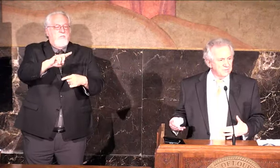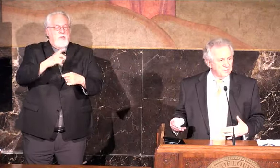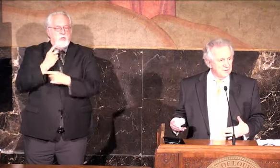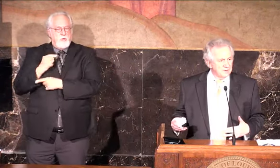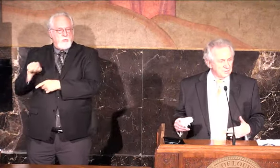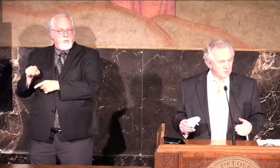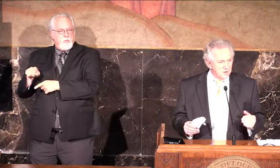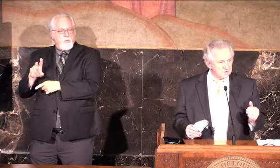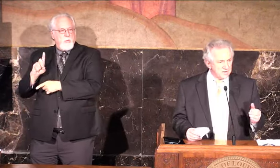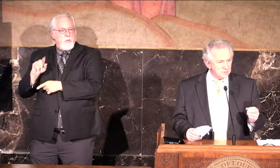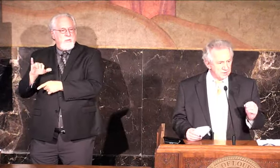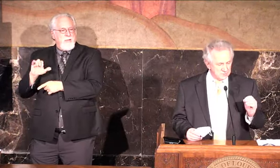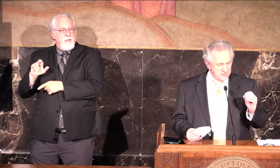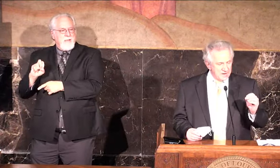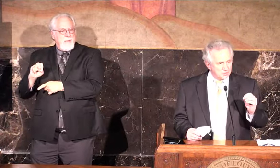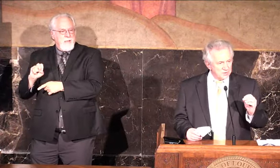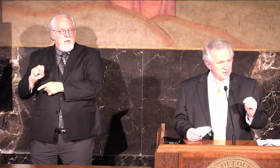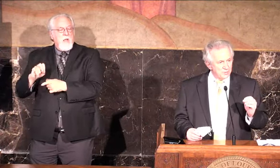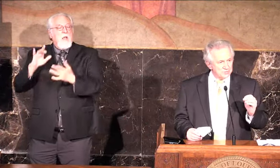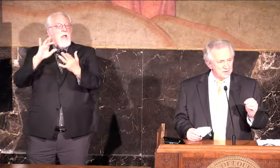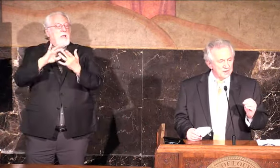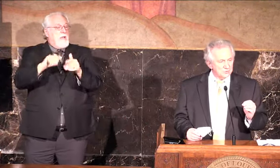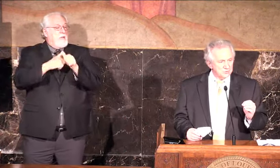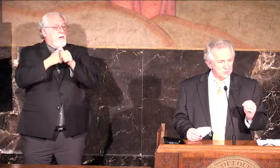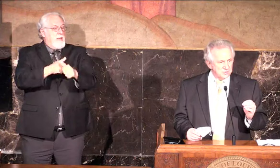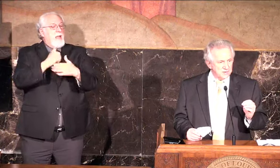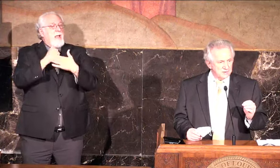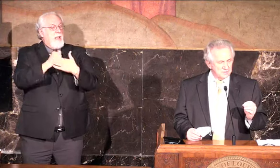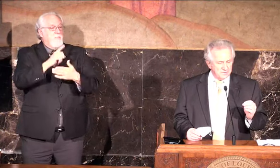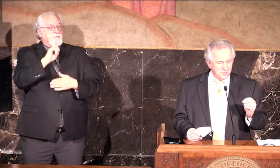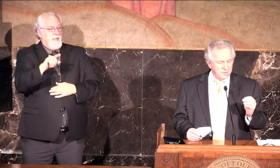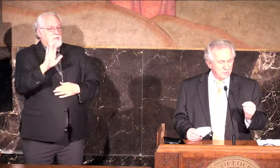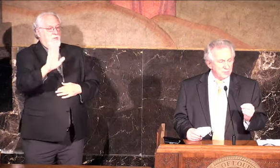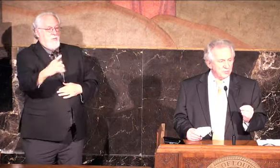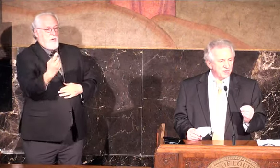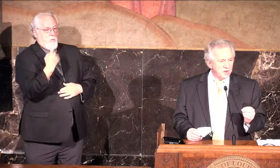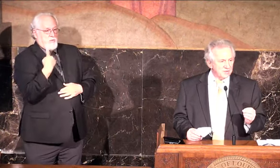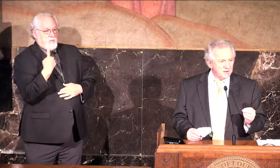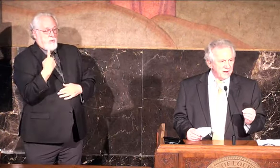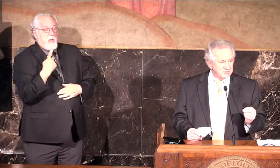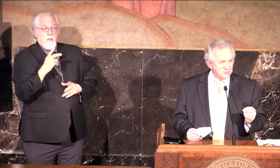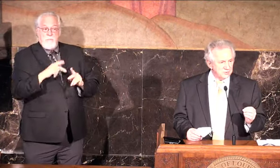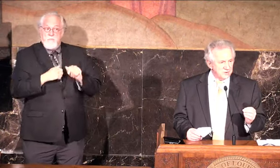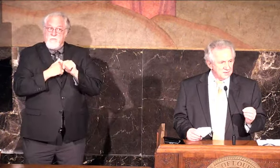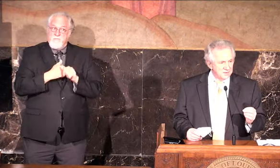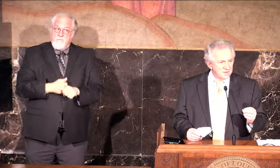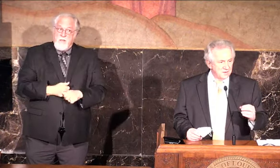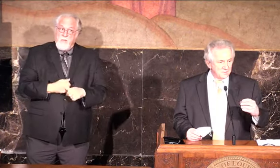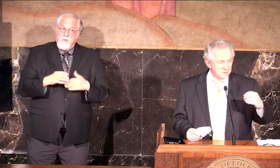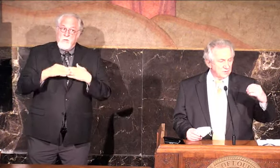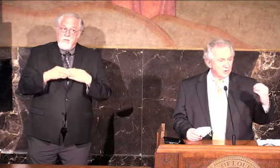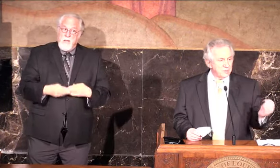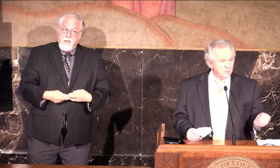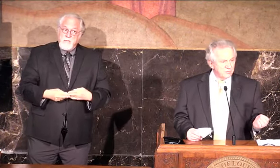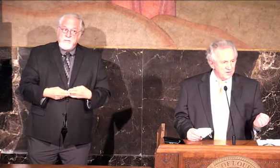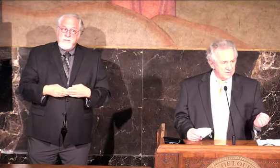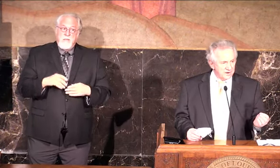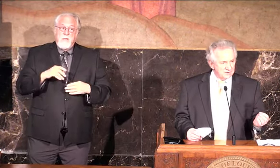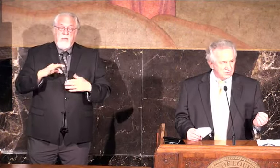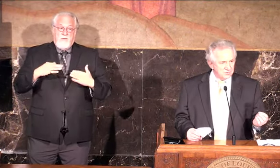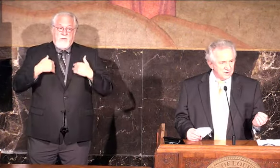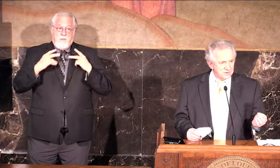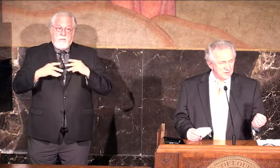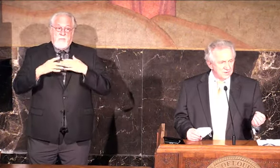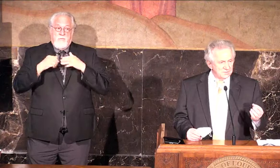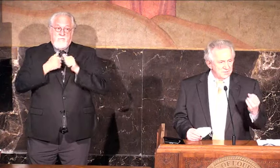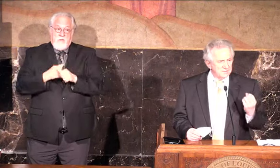daycare? So contact tracing actually helps answer some of that. Now, whether people follow the guidance or not, whether young people follow the